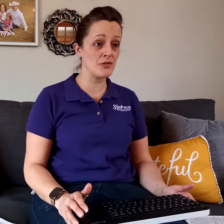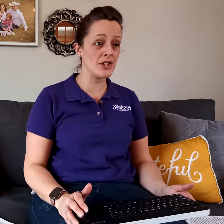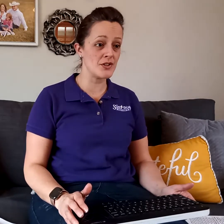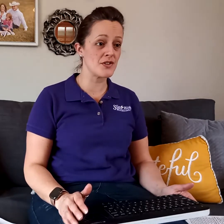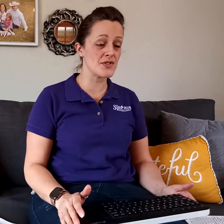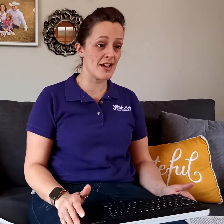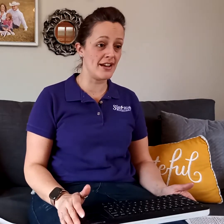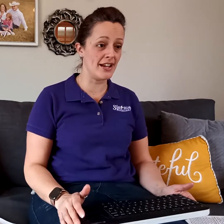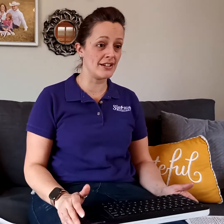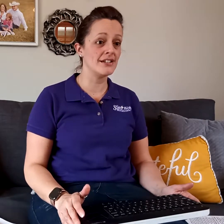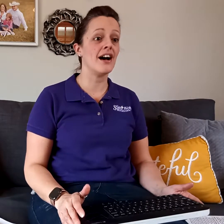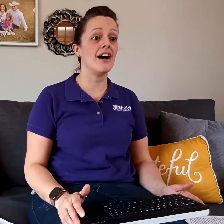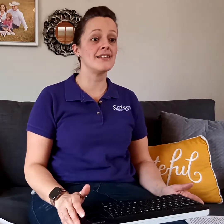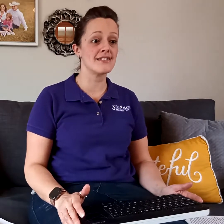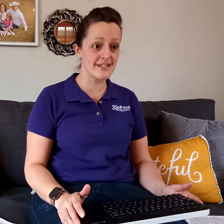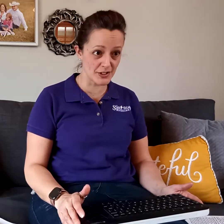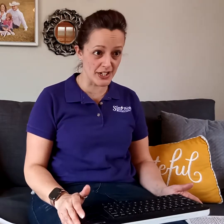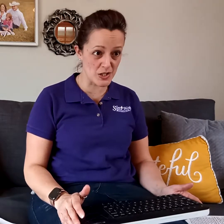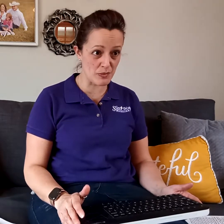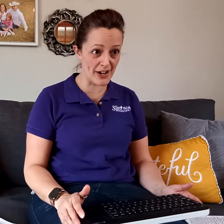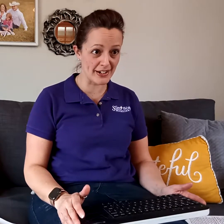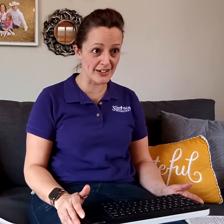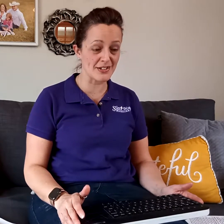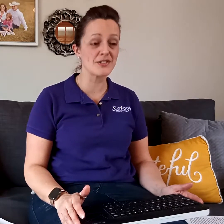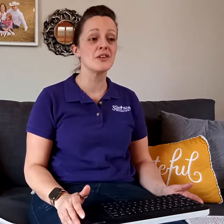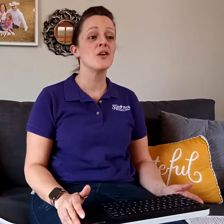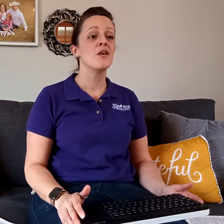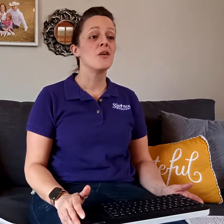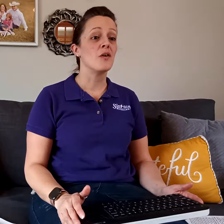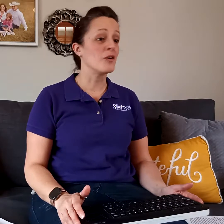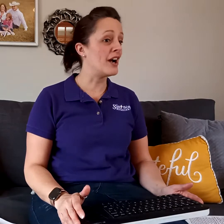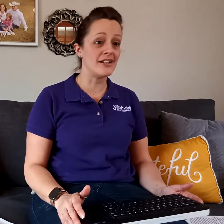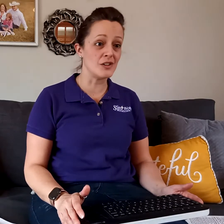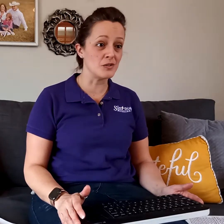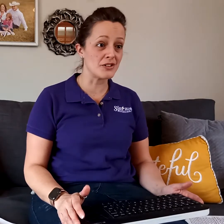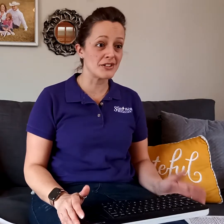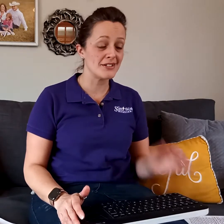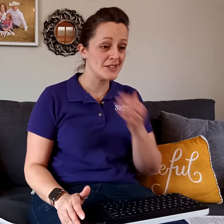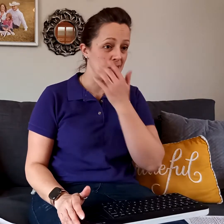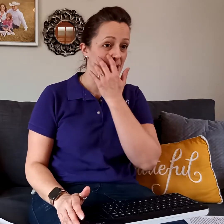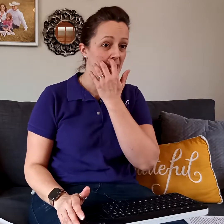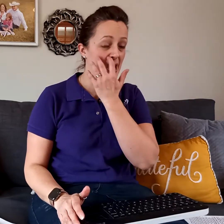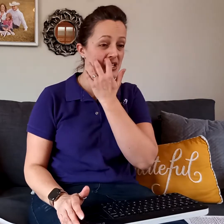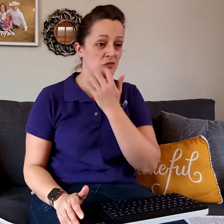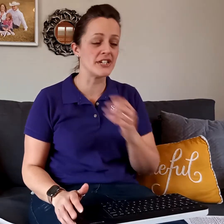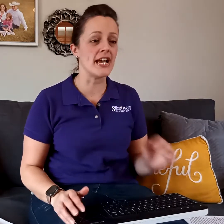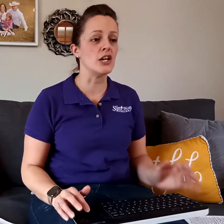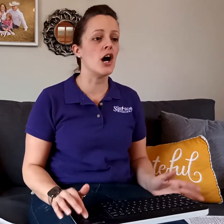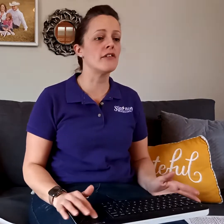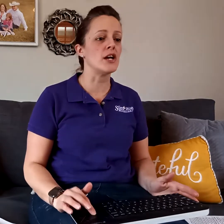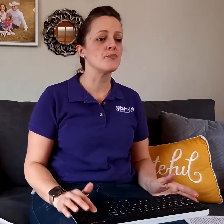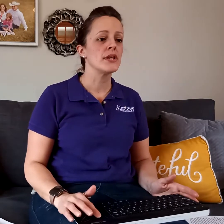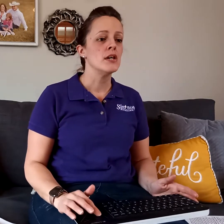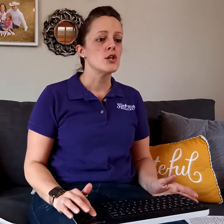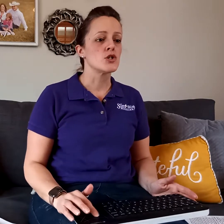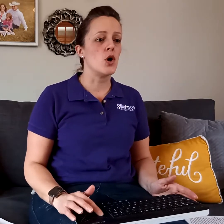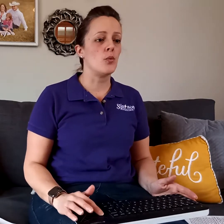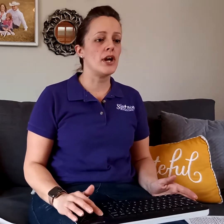years of signing, I still need to practice or I don't retain. All right. So we are going